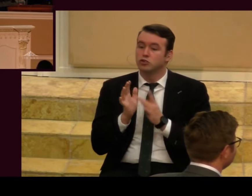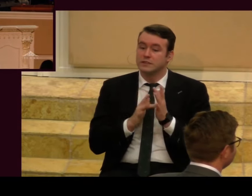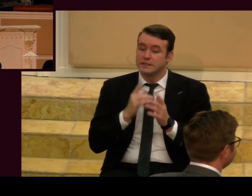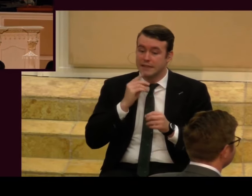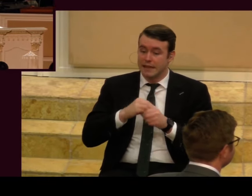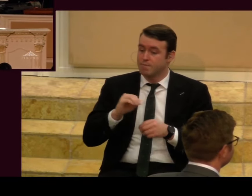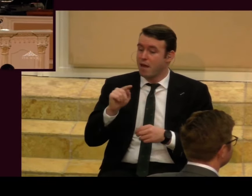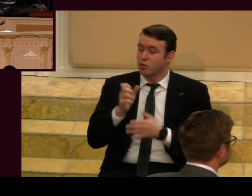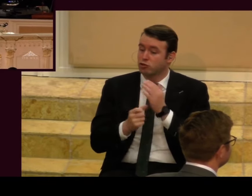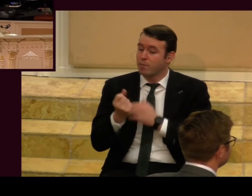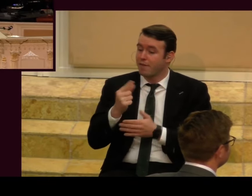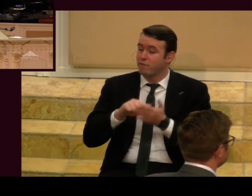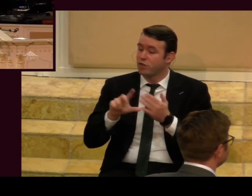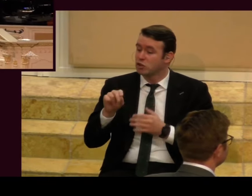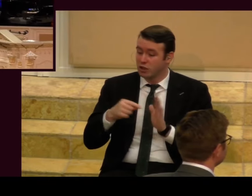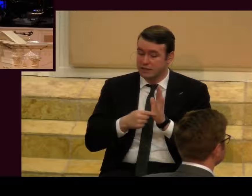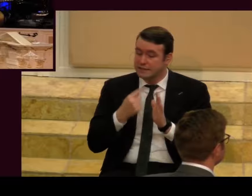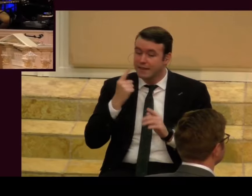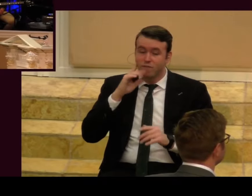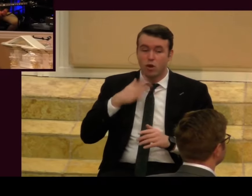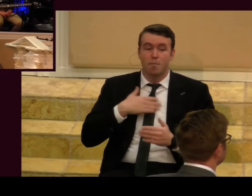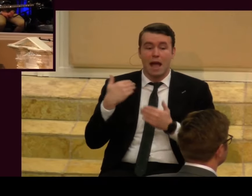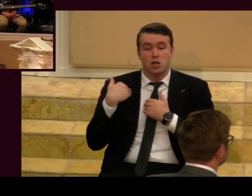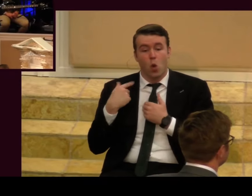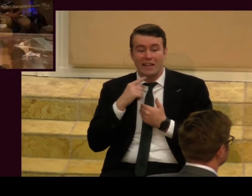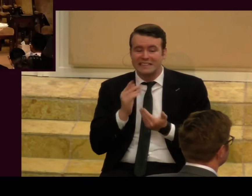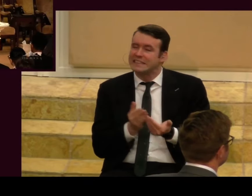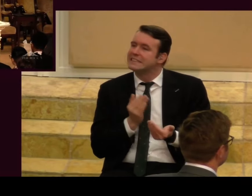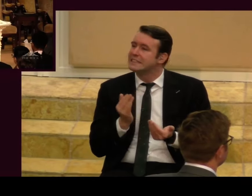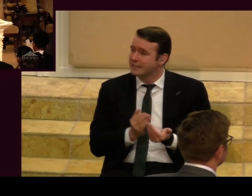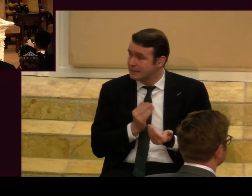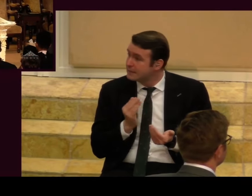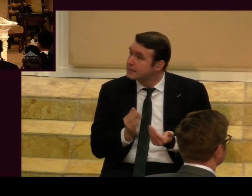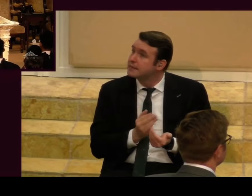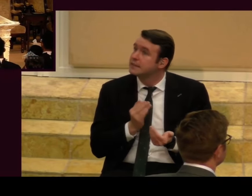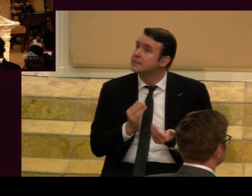For Jesus said in Matthew chapter 11, verse 30, he said, for my yoke is easy